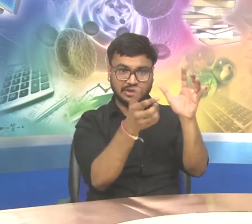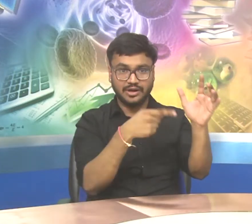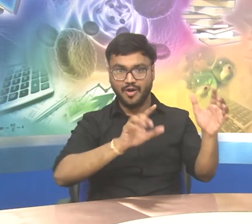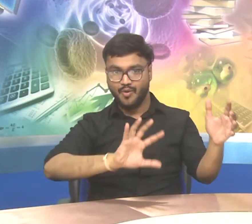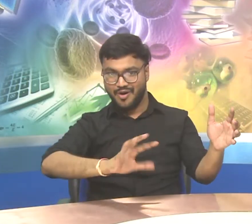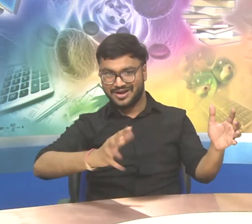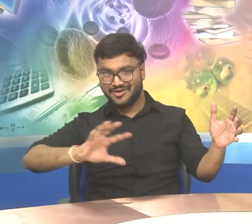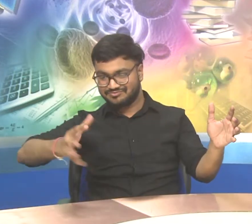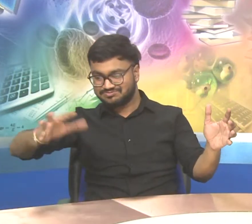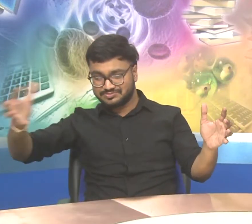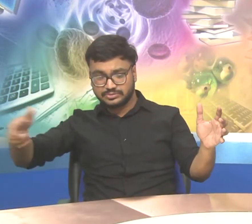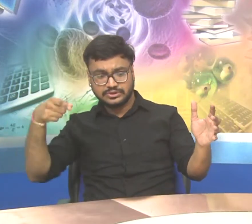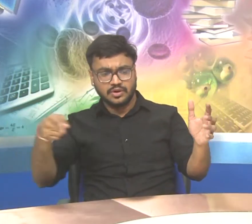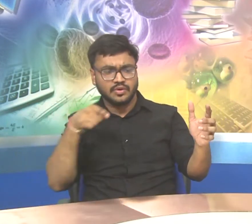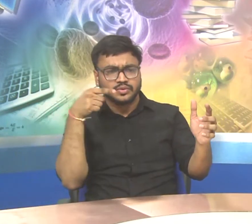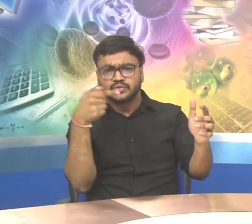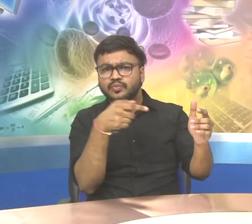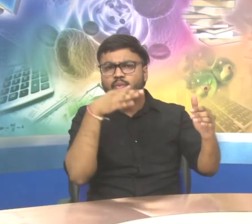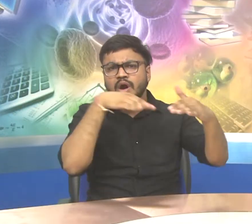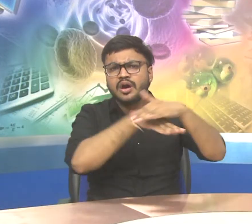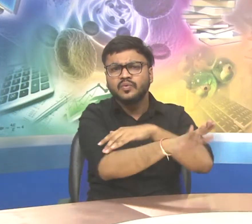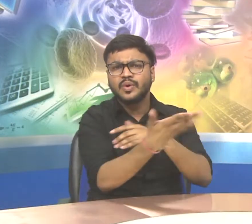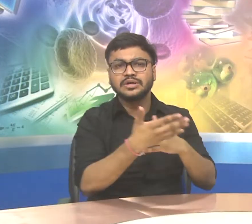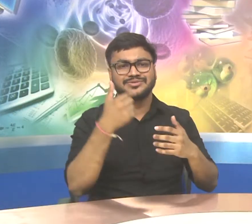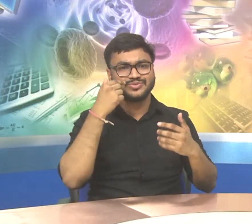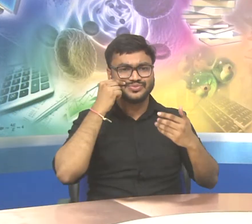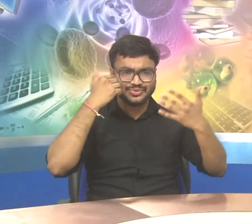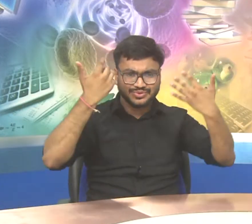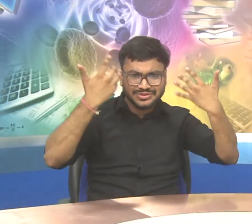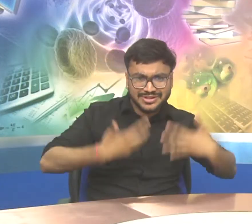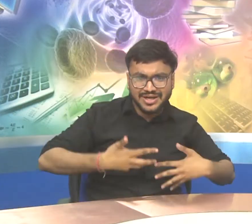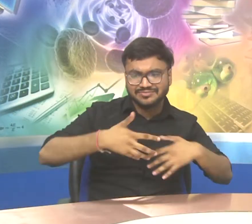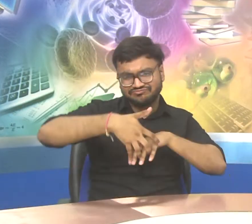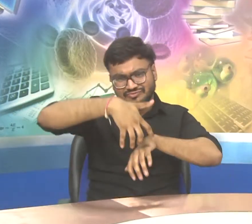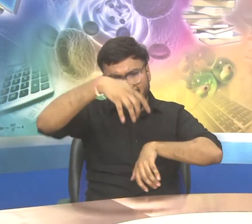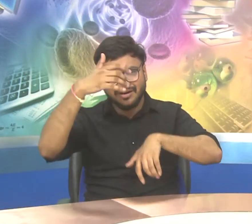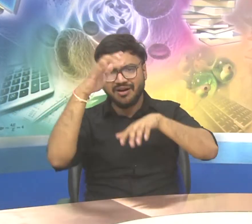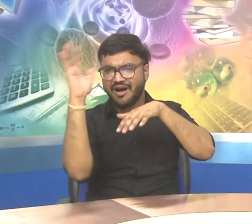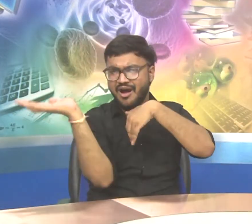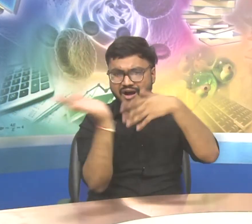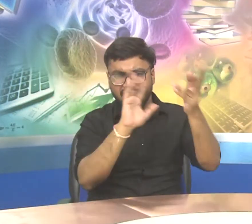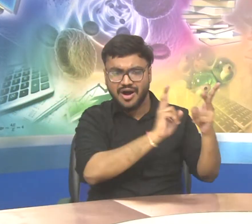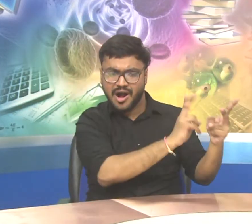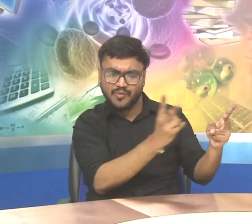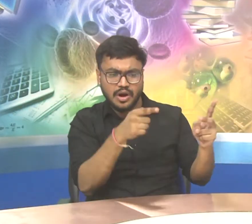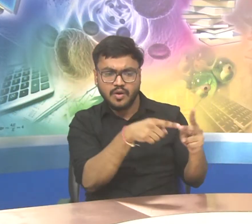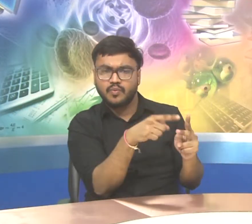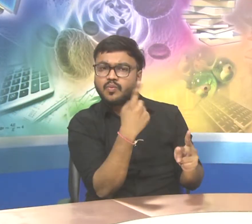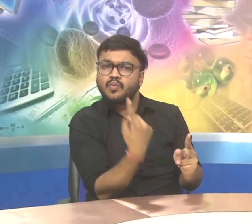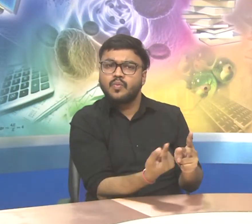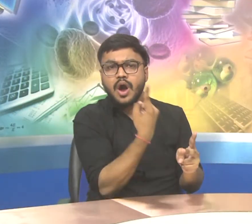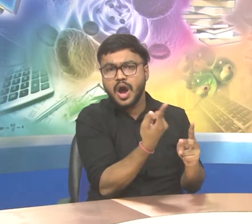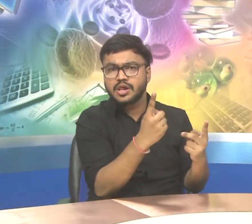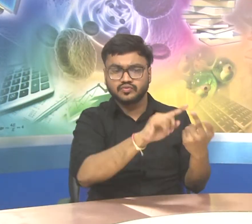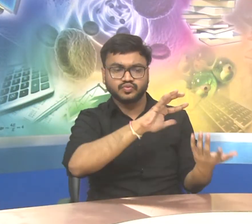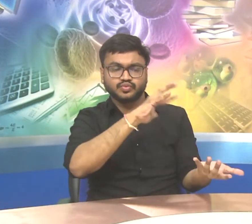Earth is one of these planets, and it revolves around the sun